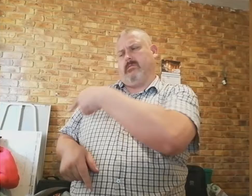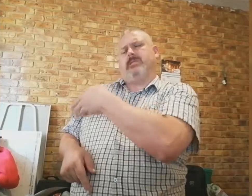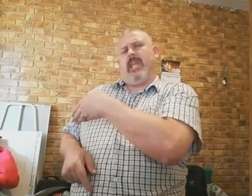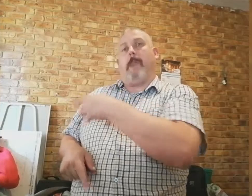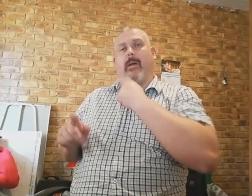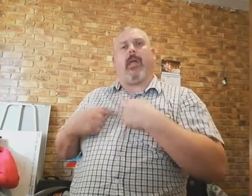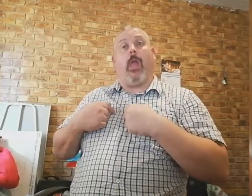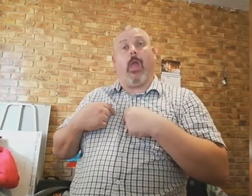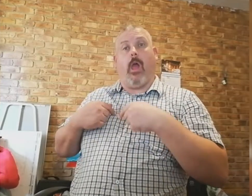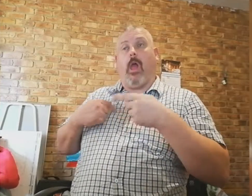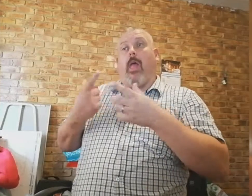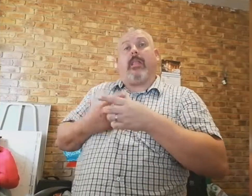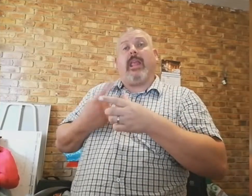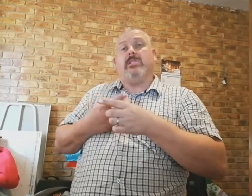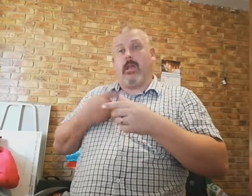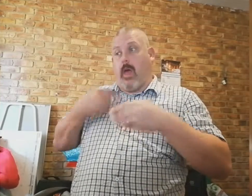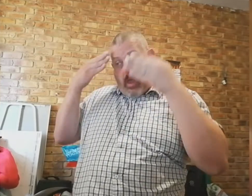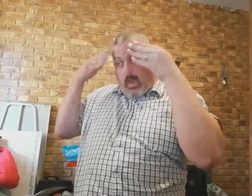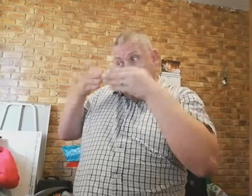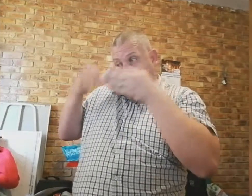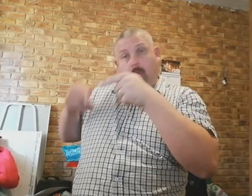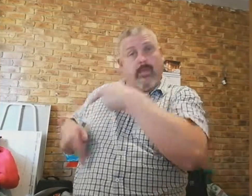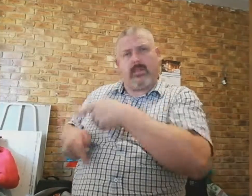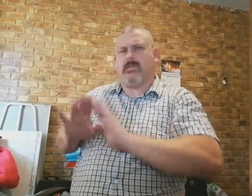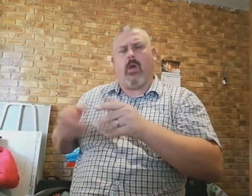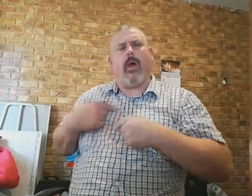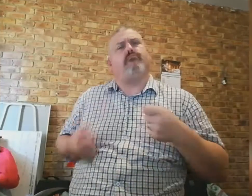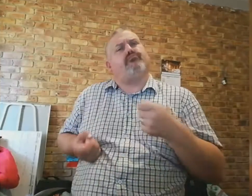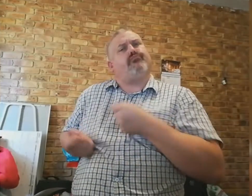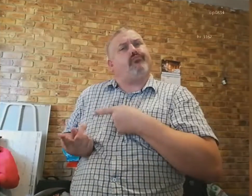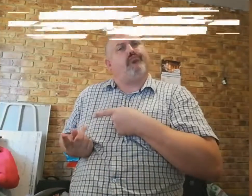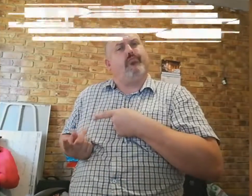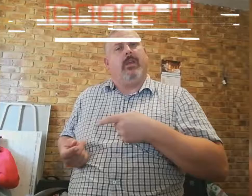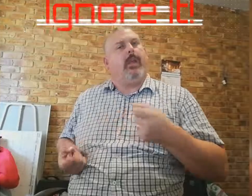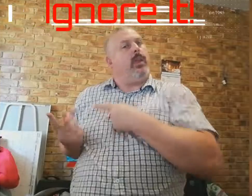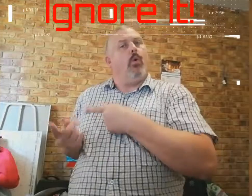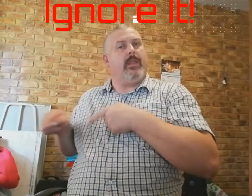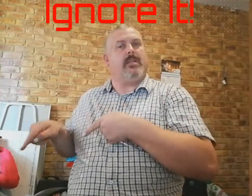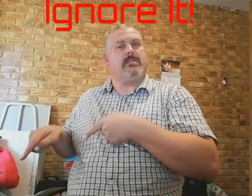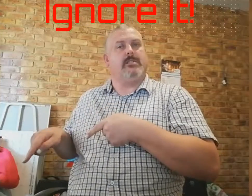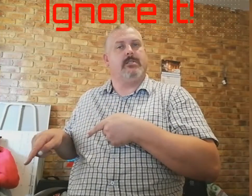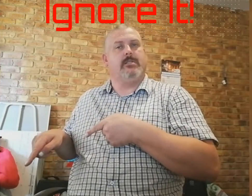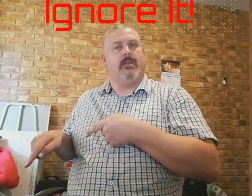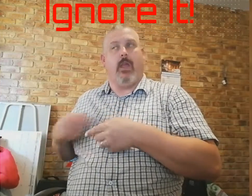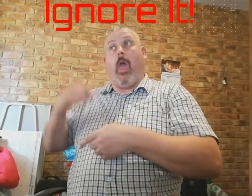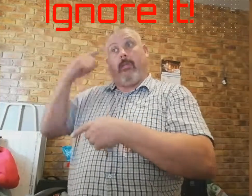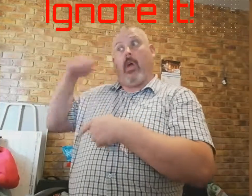it's there, but I tense and I, there's no, I ignore this. No,